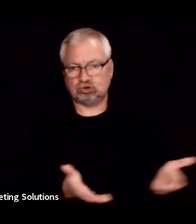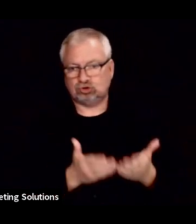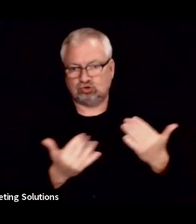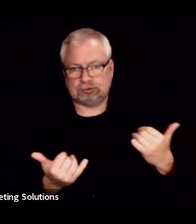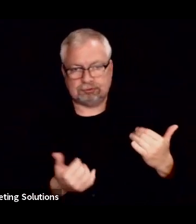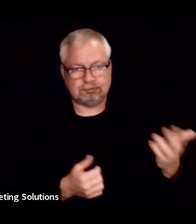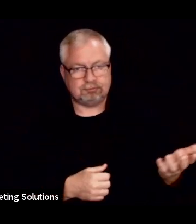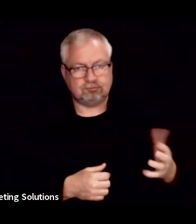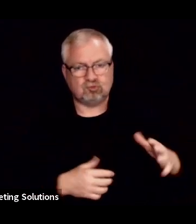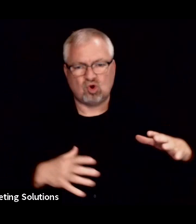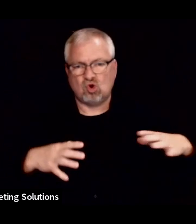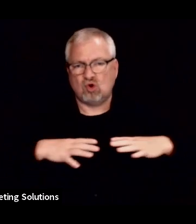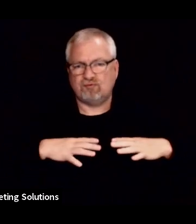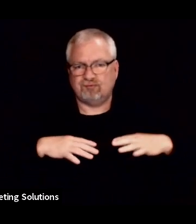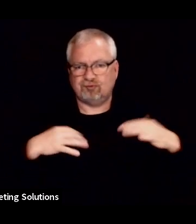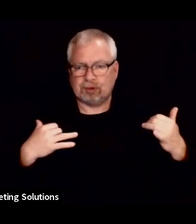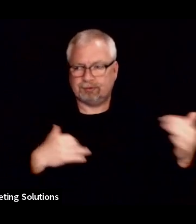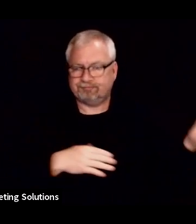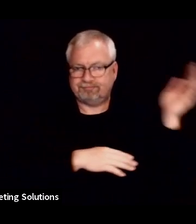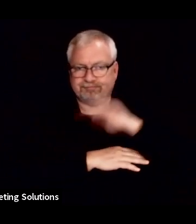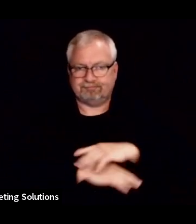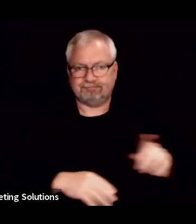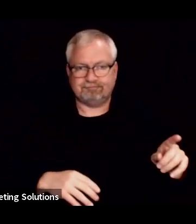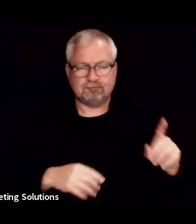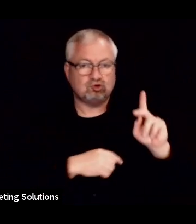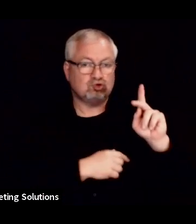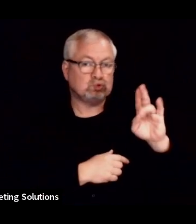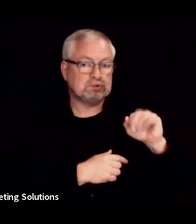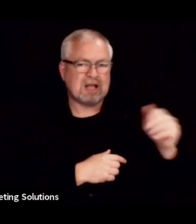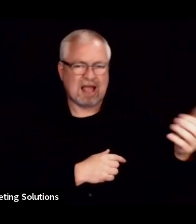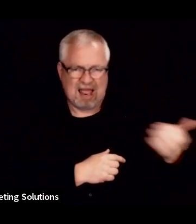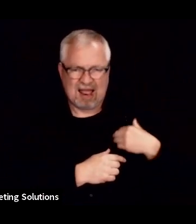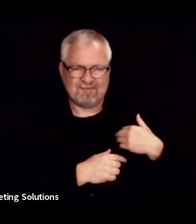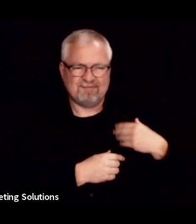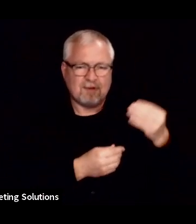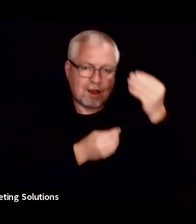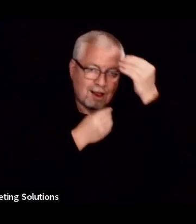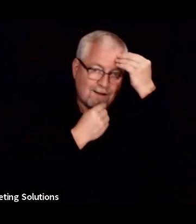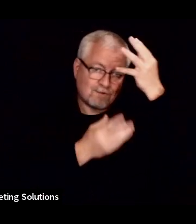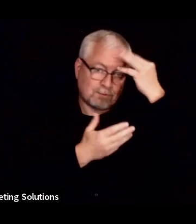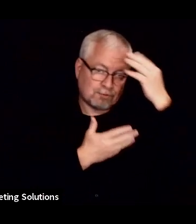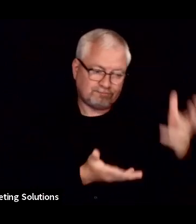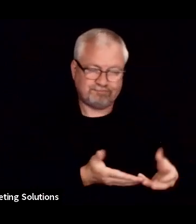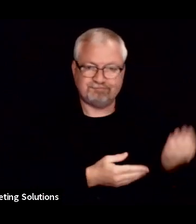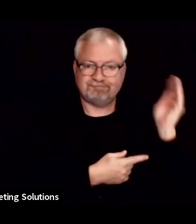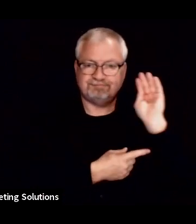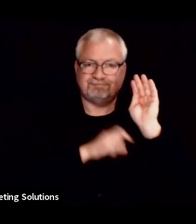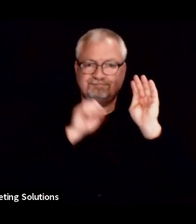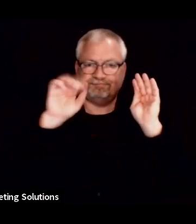Chris would have that at her fingertips, I'm sure. I know that